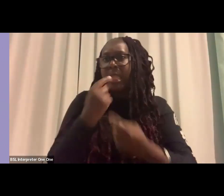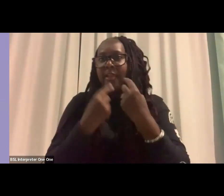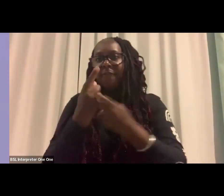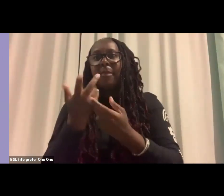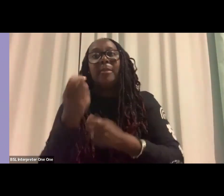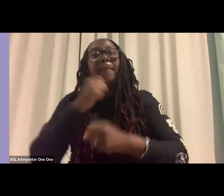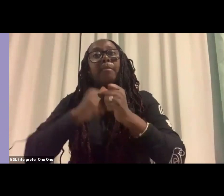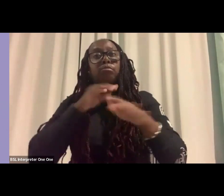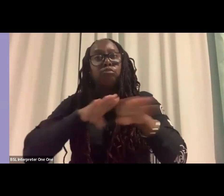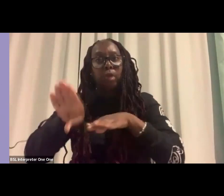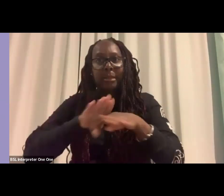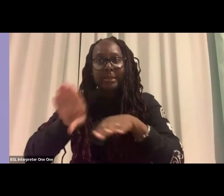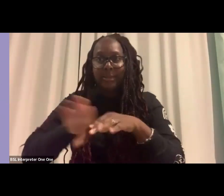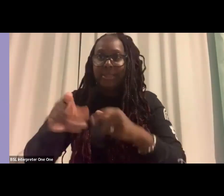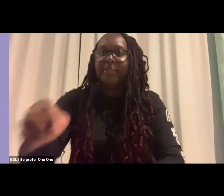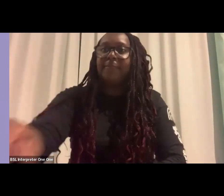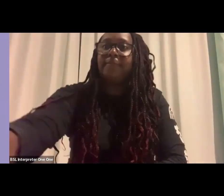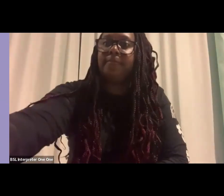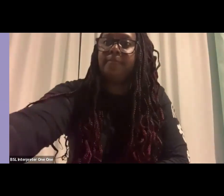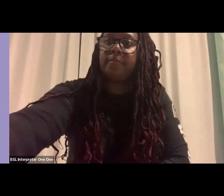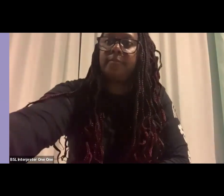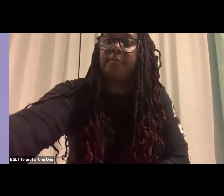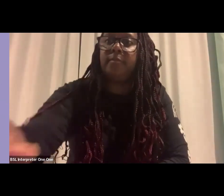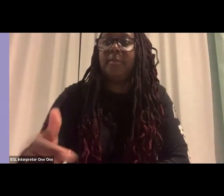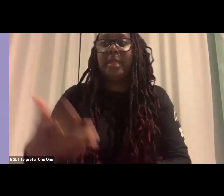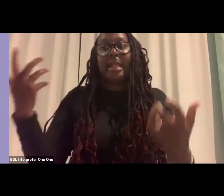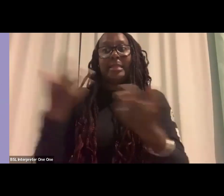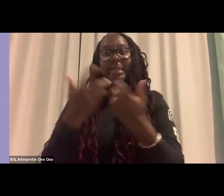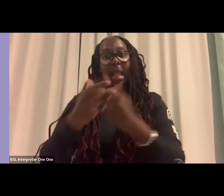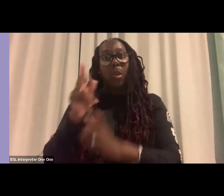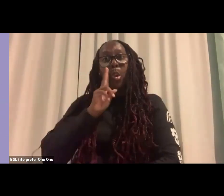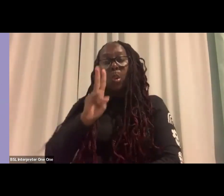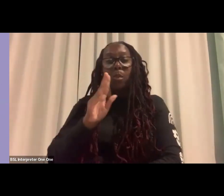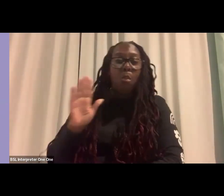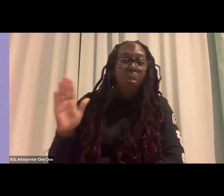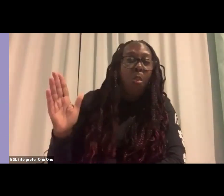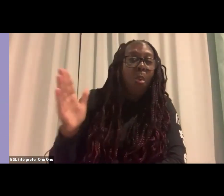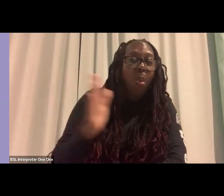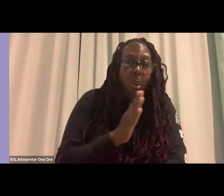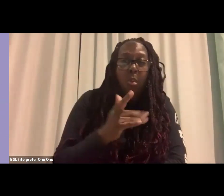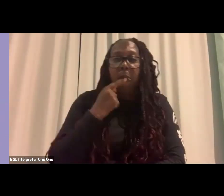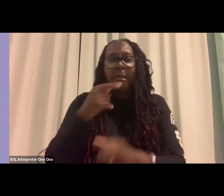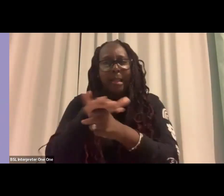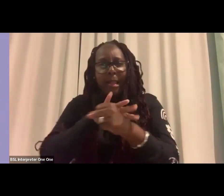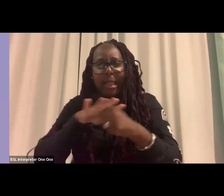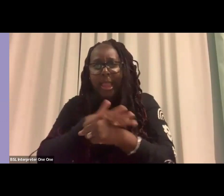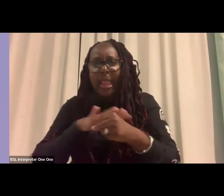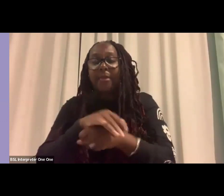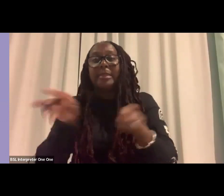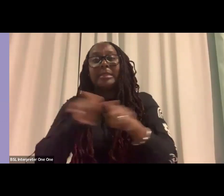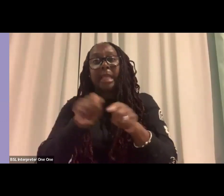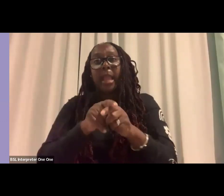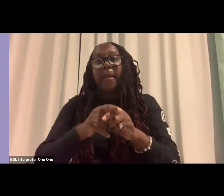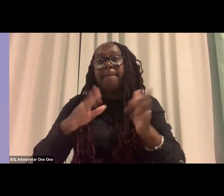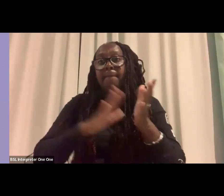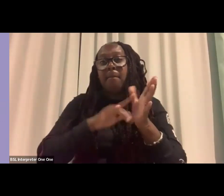practice. And it's no actually easy task to look at all the dimensions that Margaret first laid